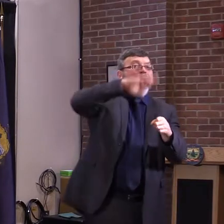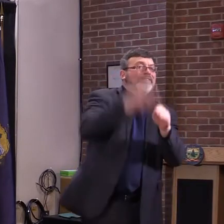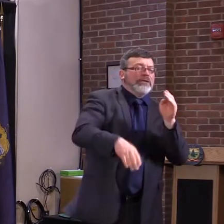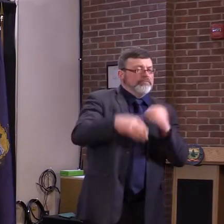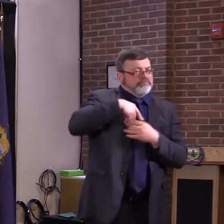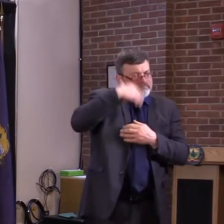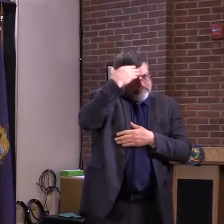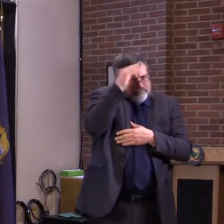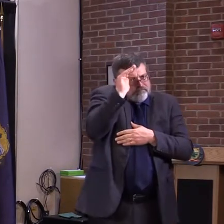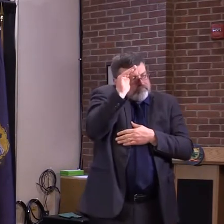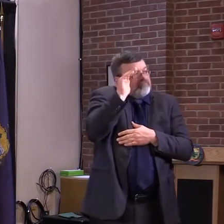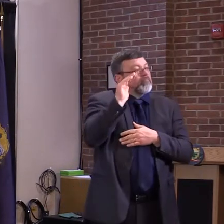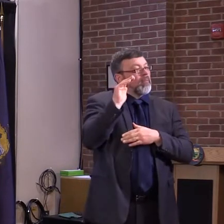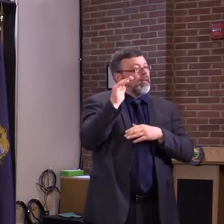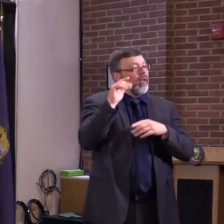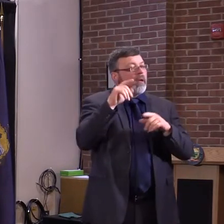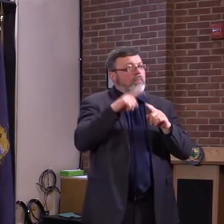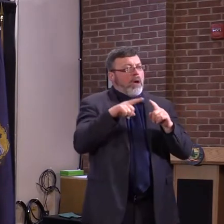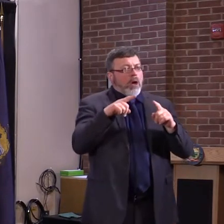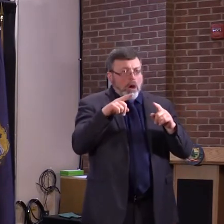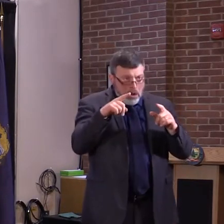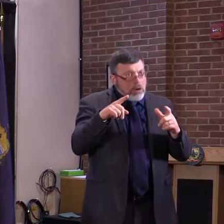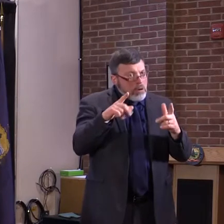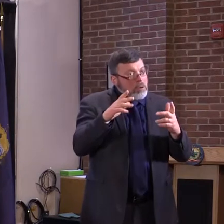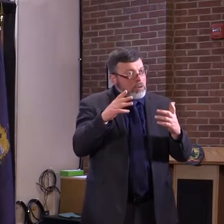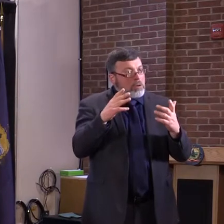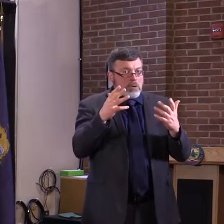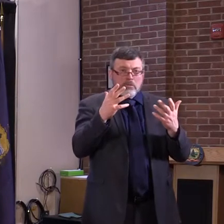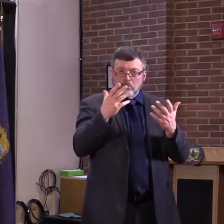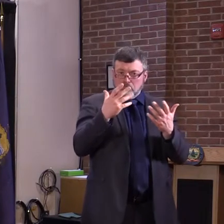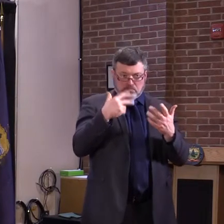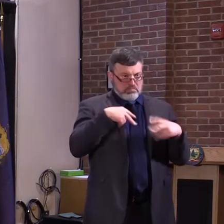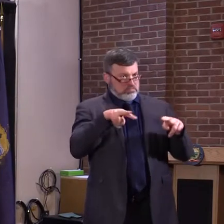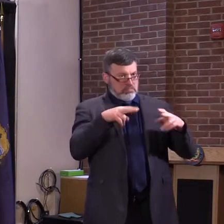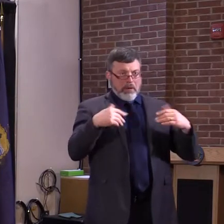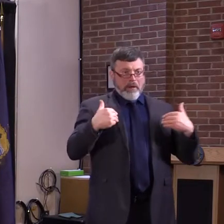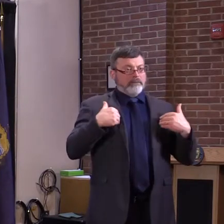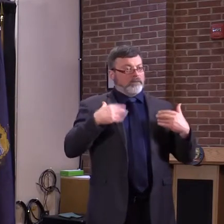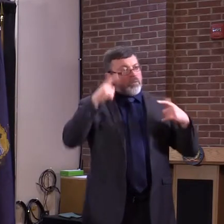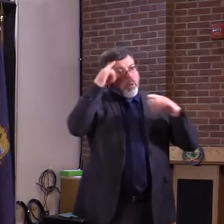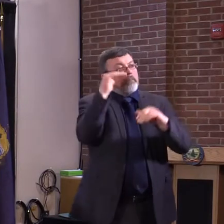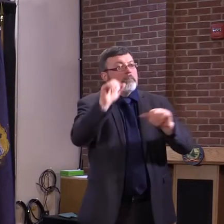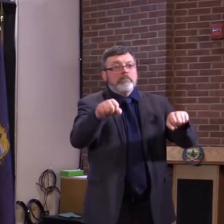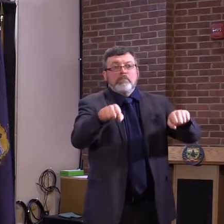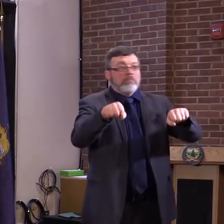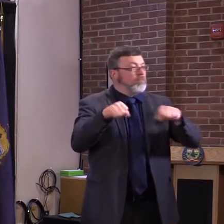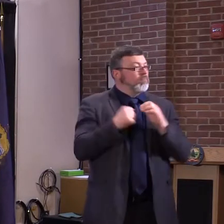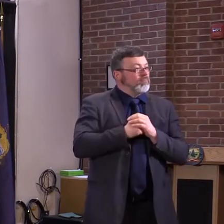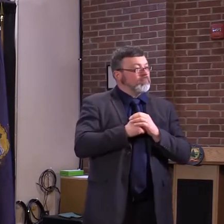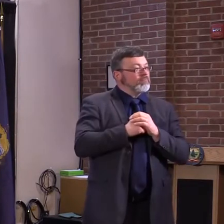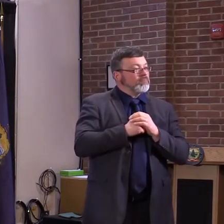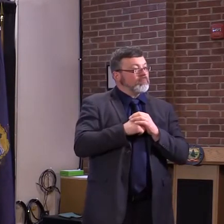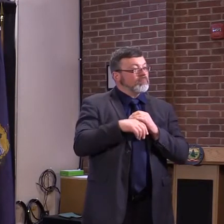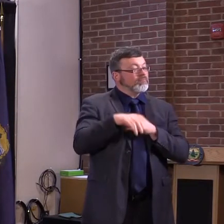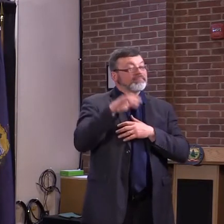optimism. We are planning for a new phase of coexisting with the virus in the post-pandemic era.